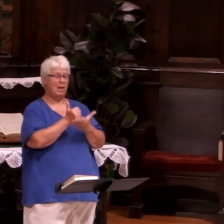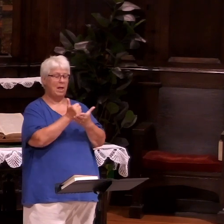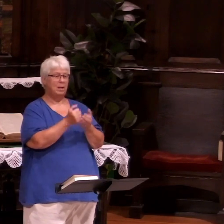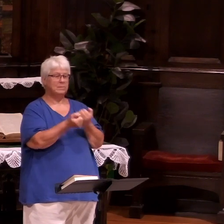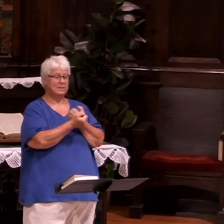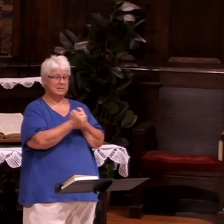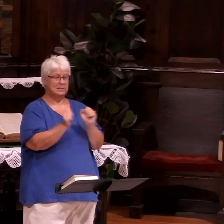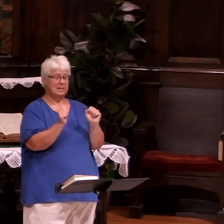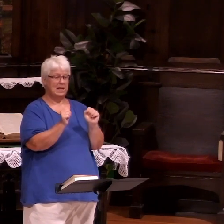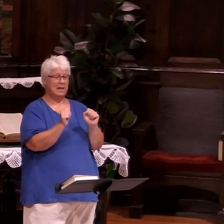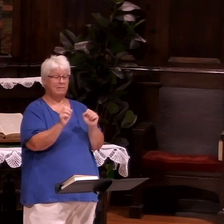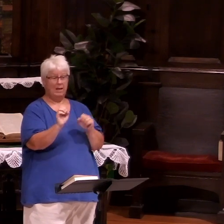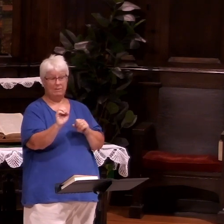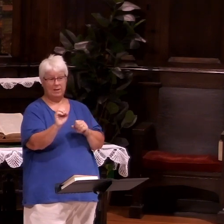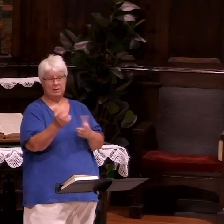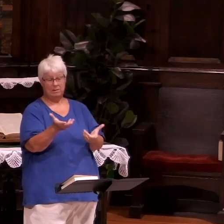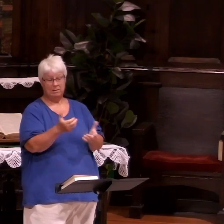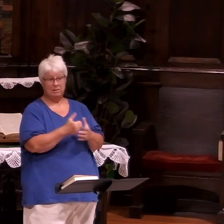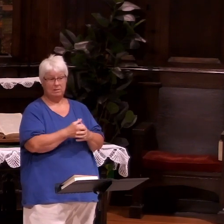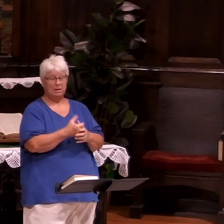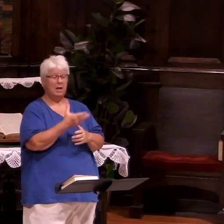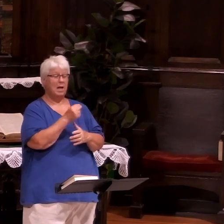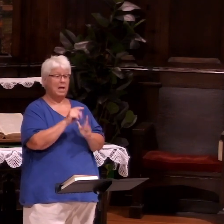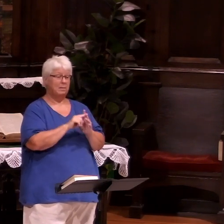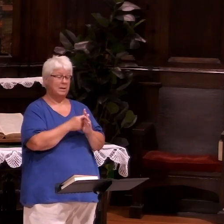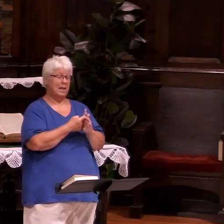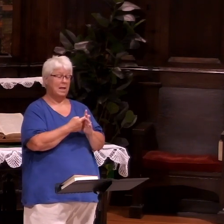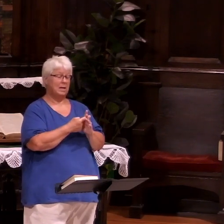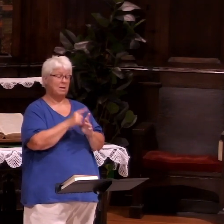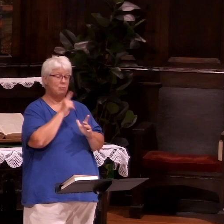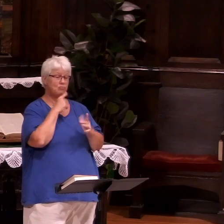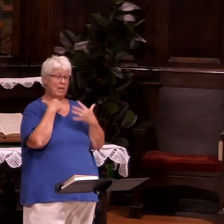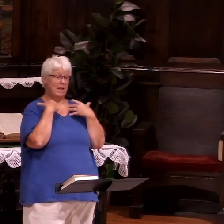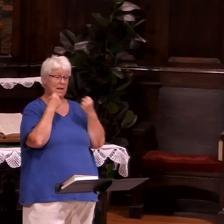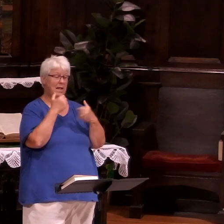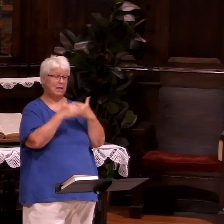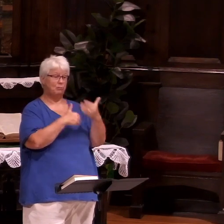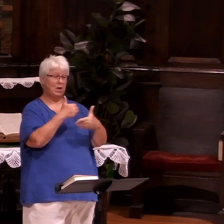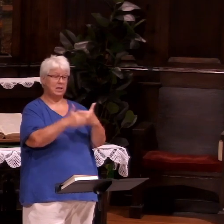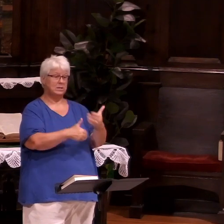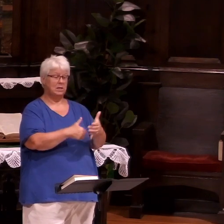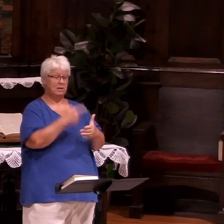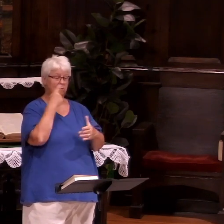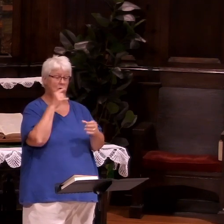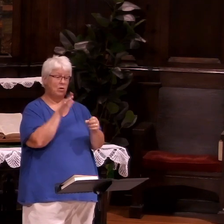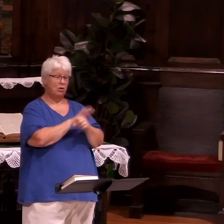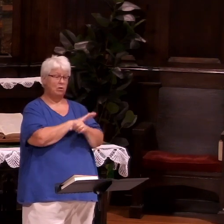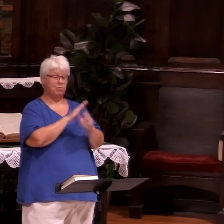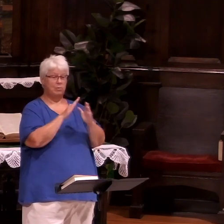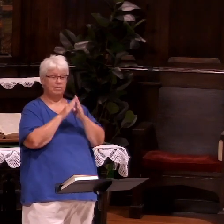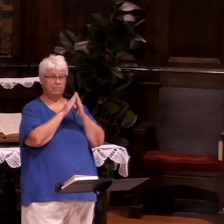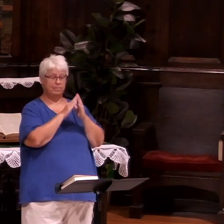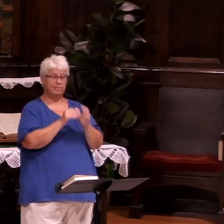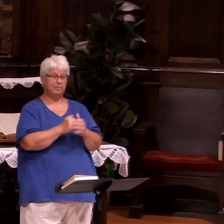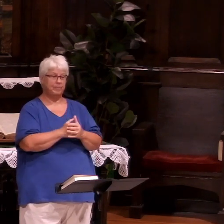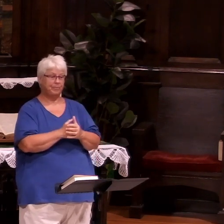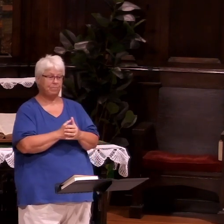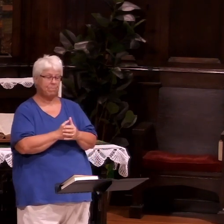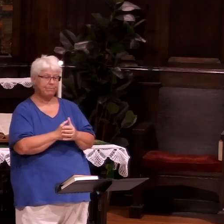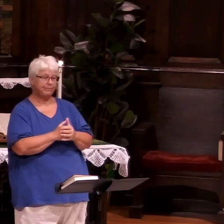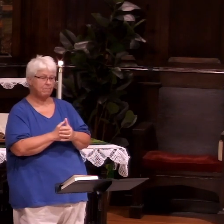save Evan and begin the real healing process for an entire community.